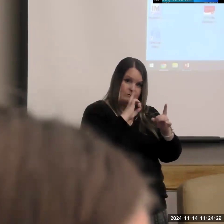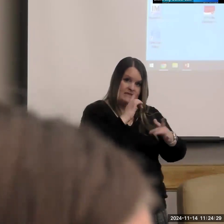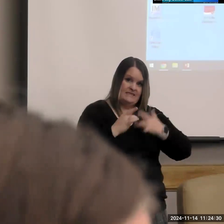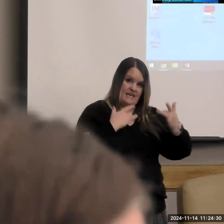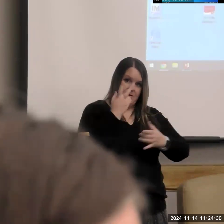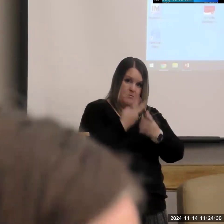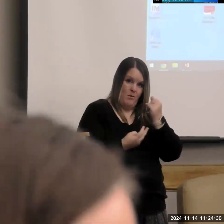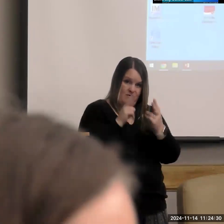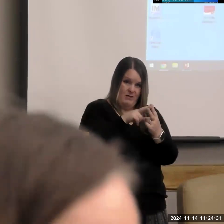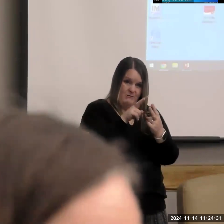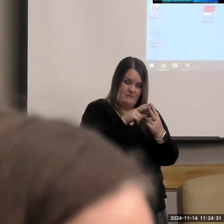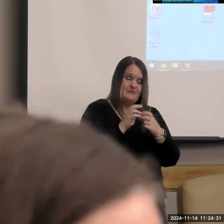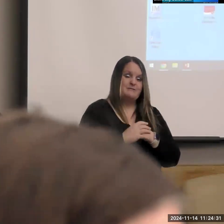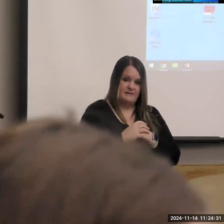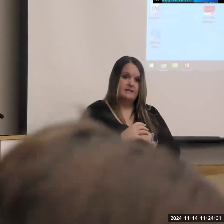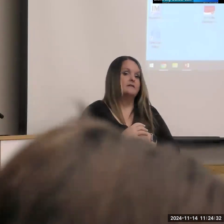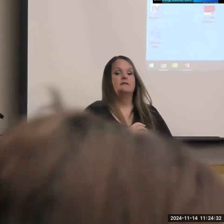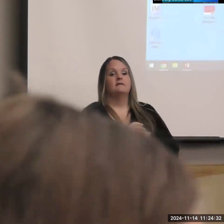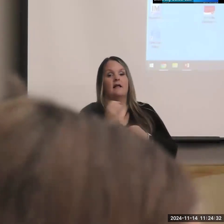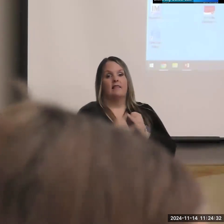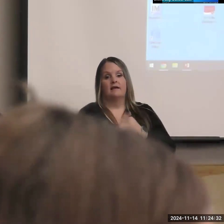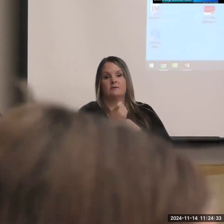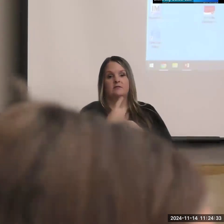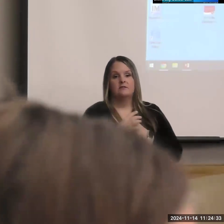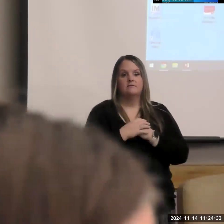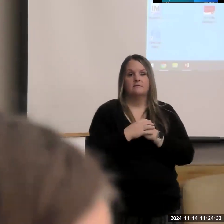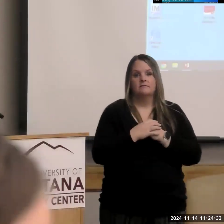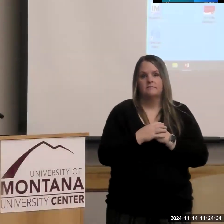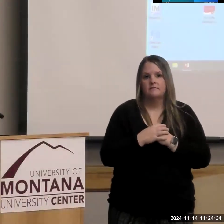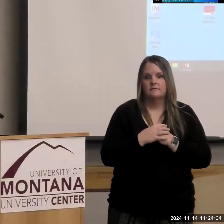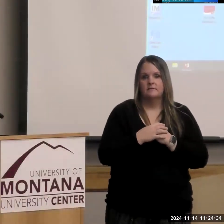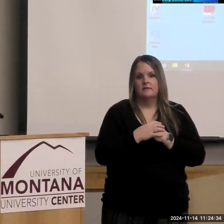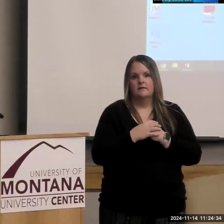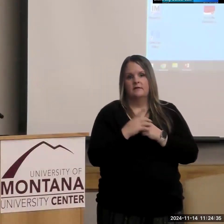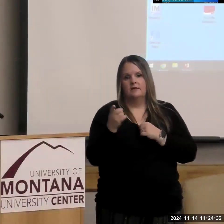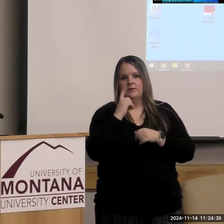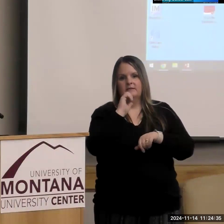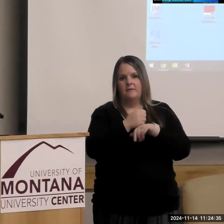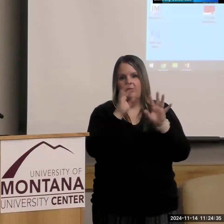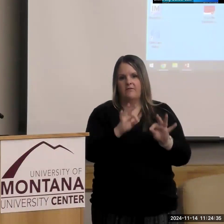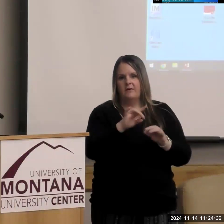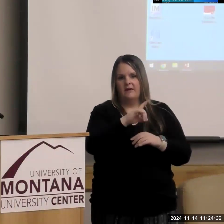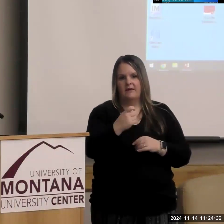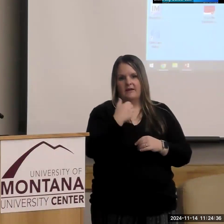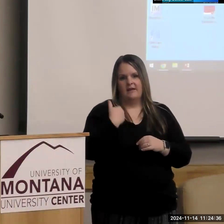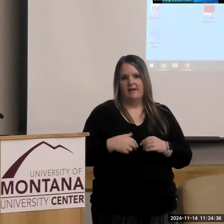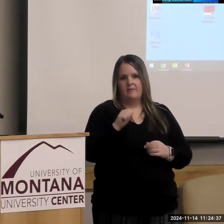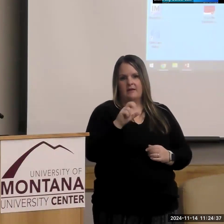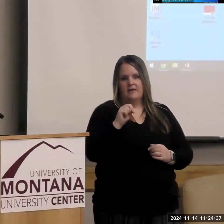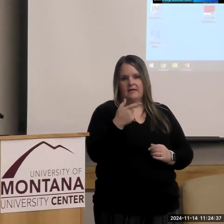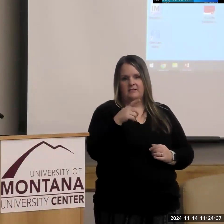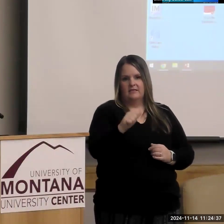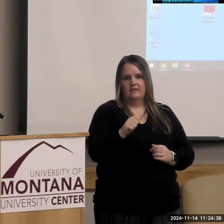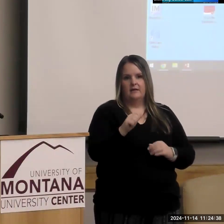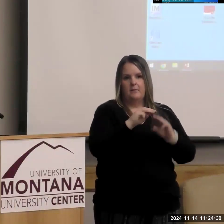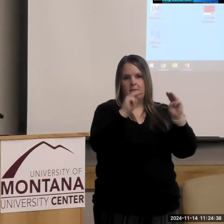those. Yes, last question. Actually, you set me up perfectly for my question. My name is Angela. I'm with the Montana Office